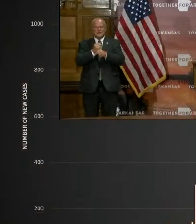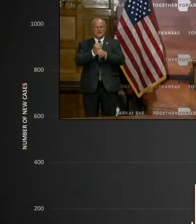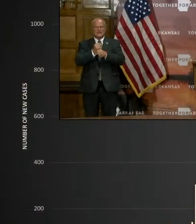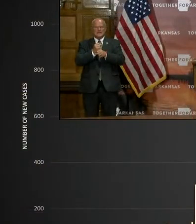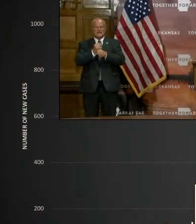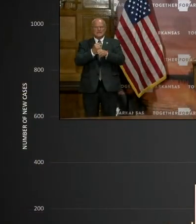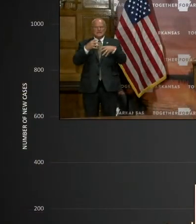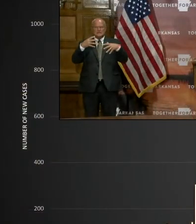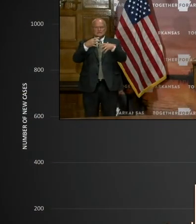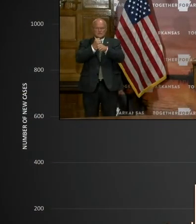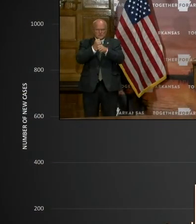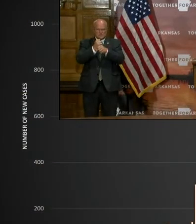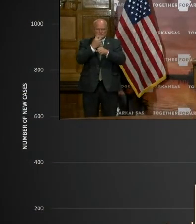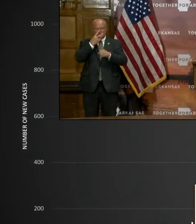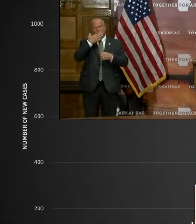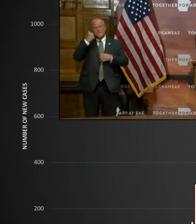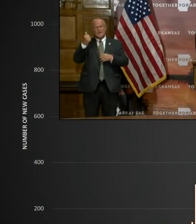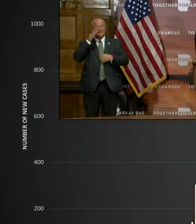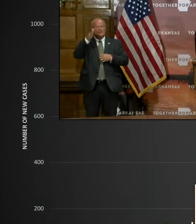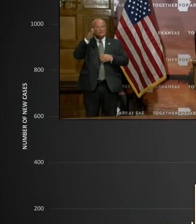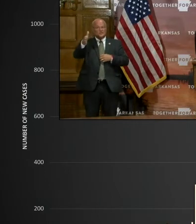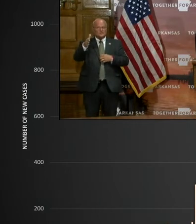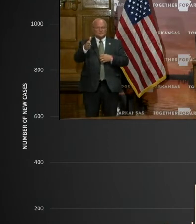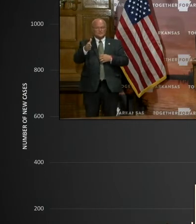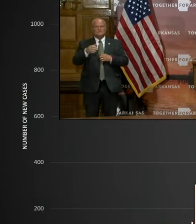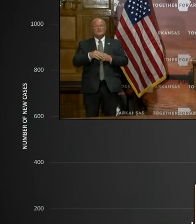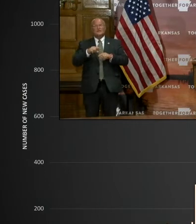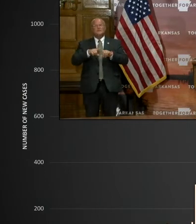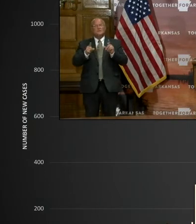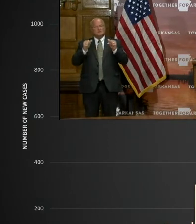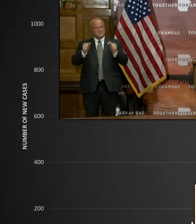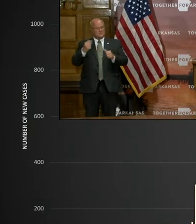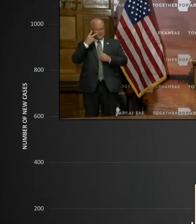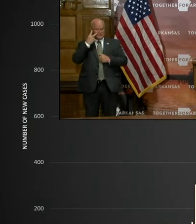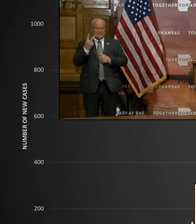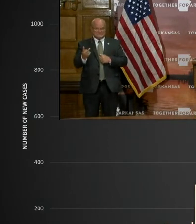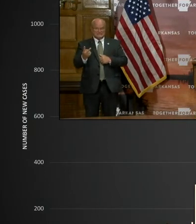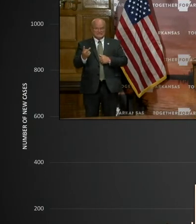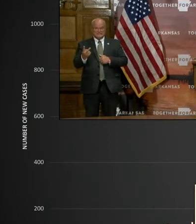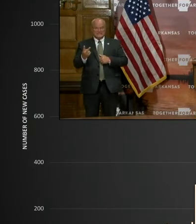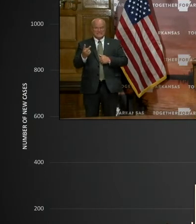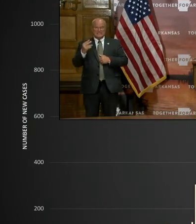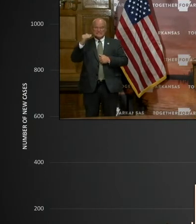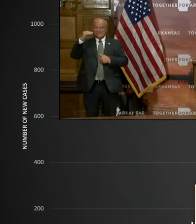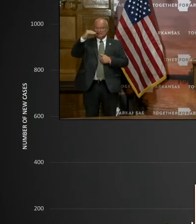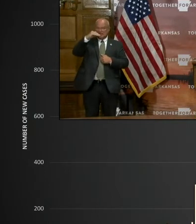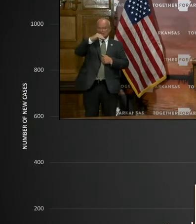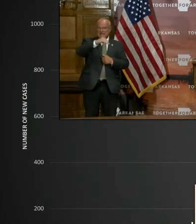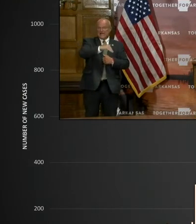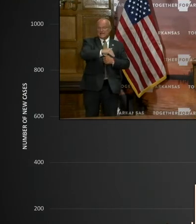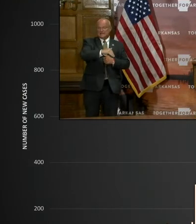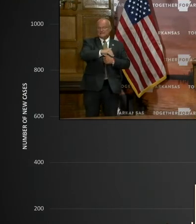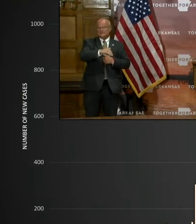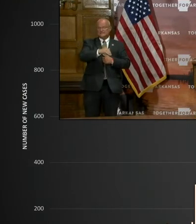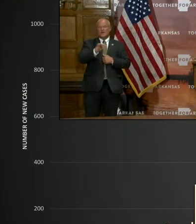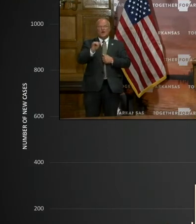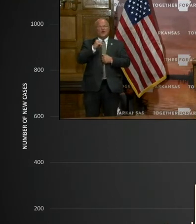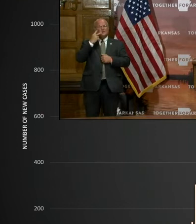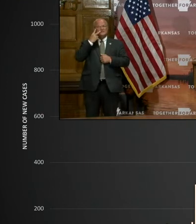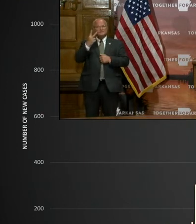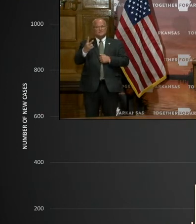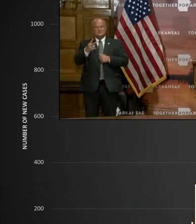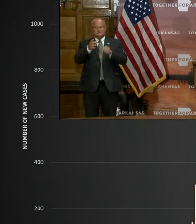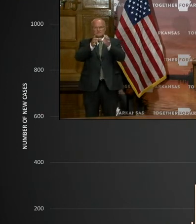truncate this a little bit so we can see it better in the future. But you can see the decline, and you can also see